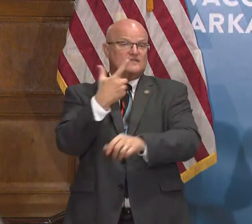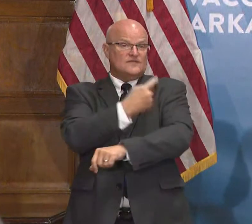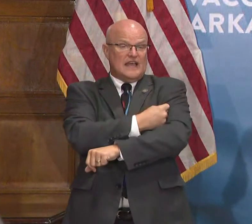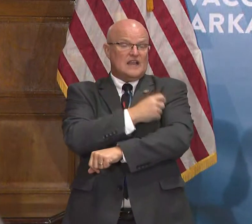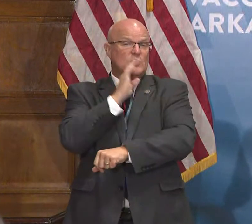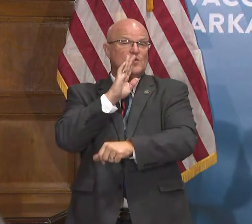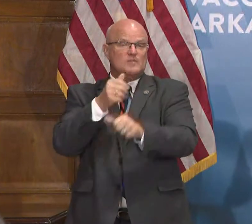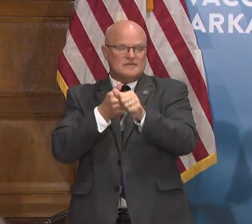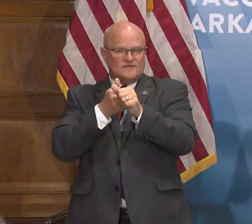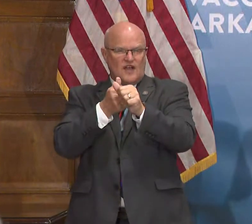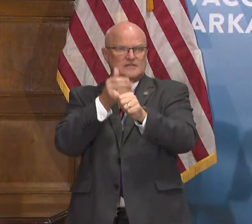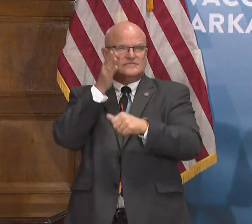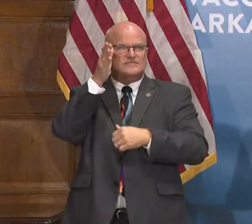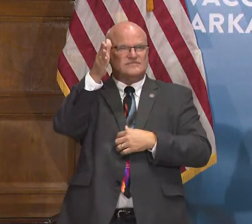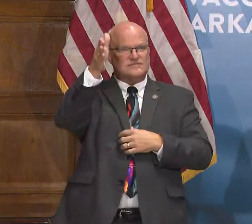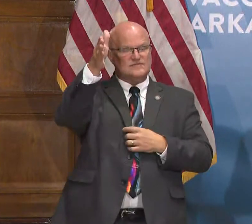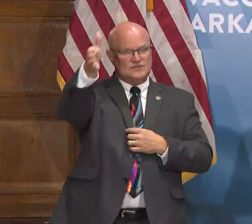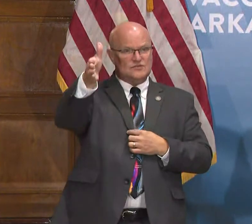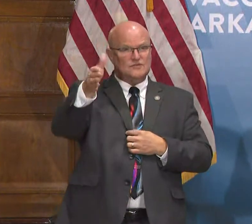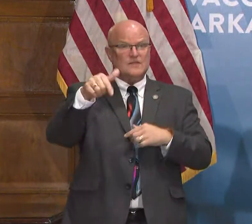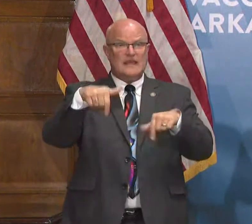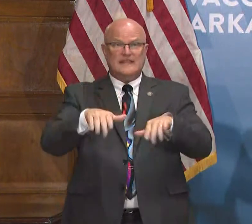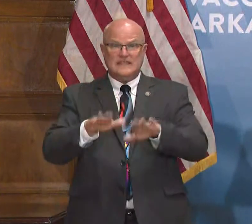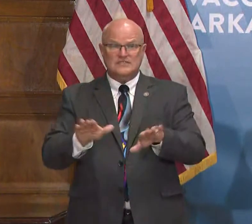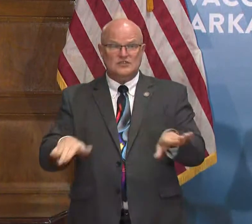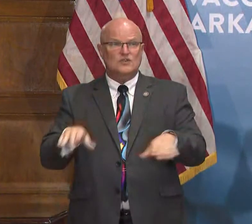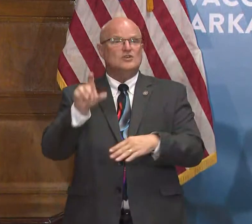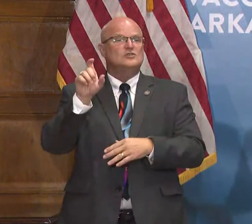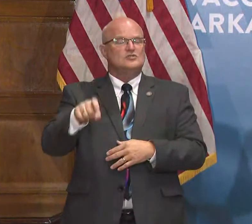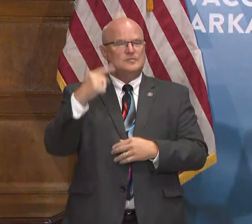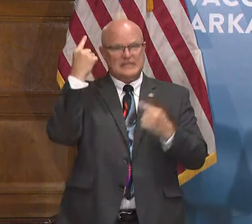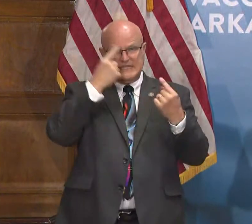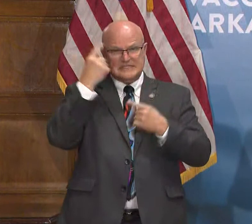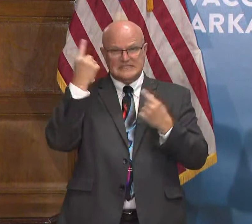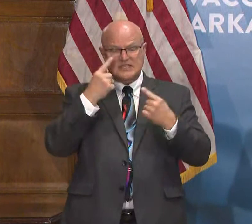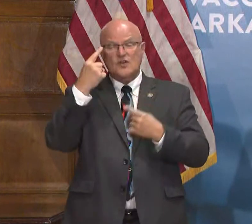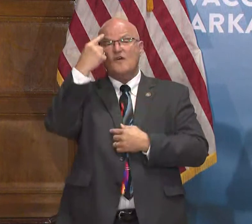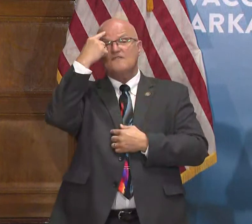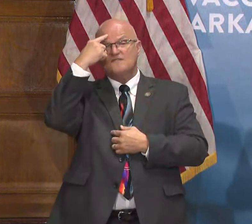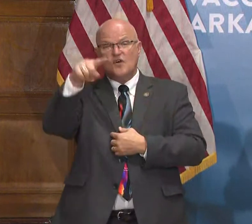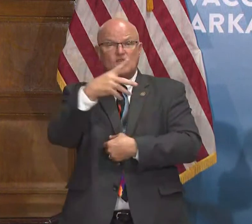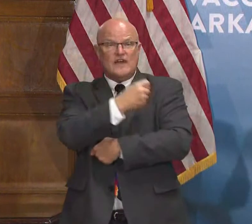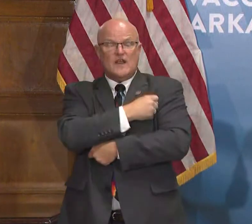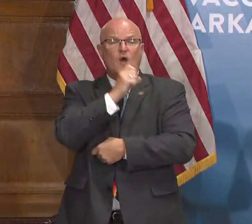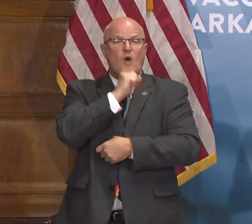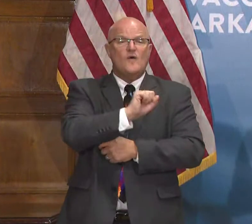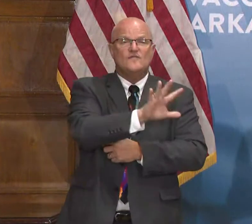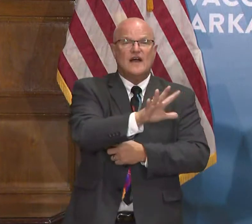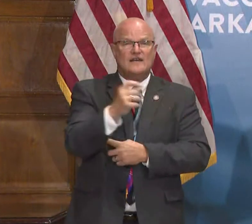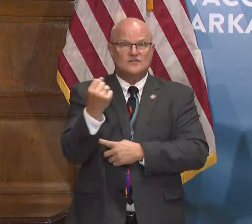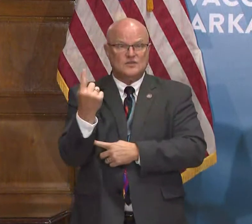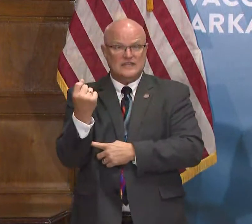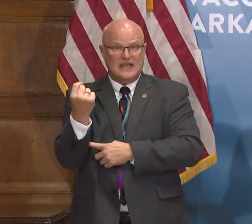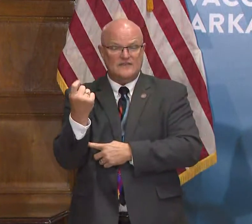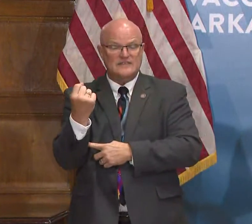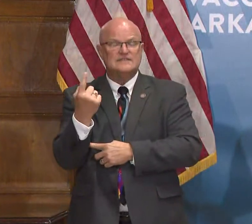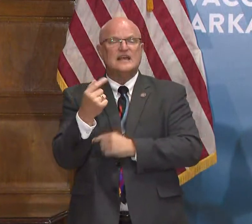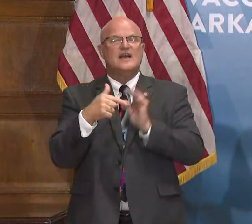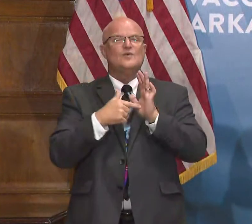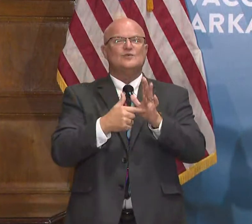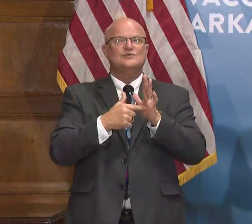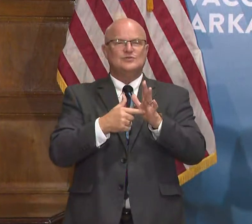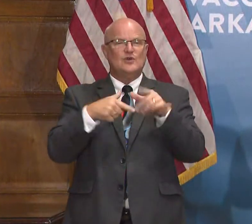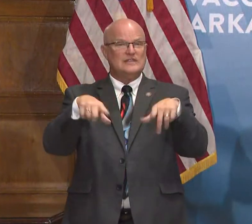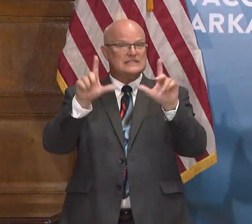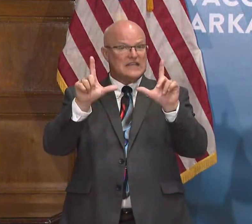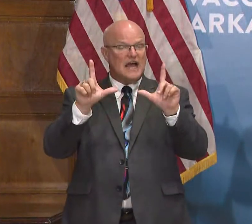be followed well into the future. These children should be considered for vaccination. This 5 to 11-year-old group, as was shown in the